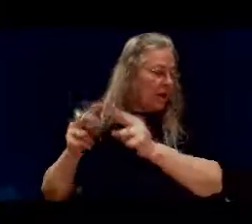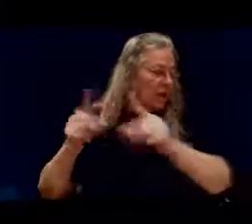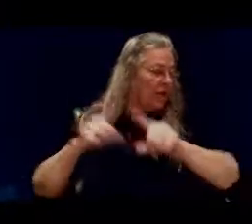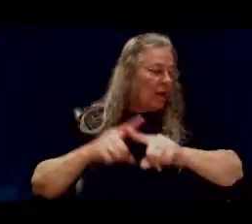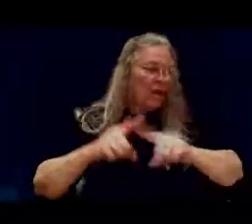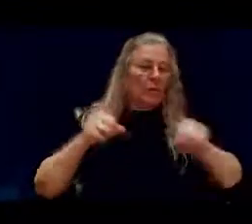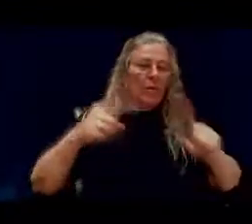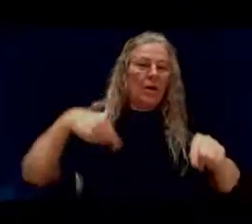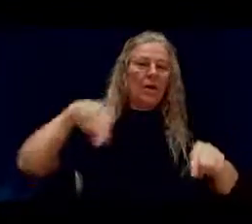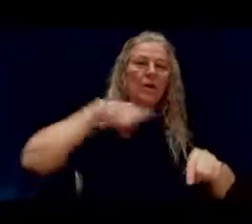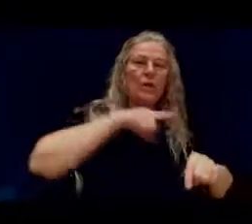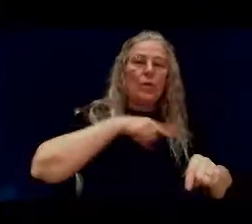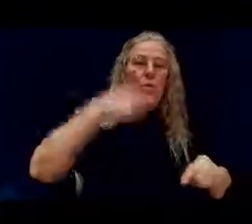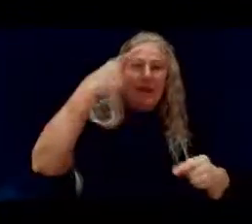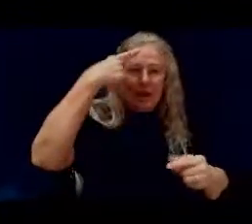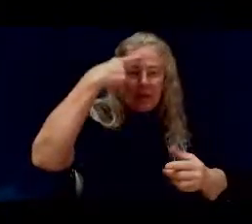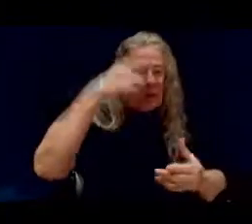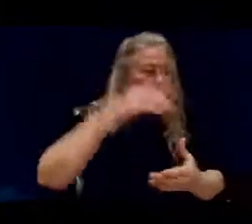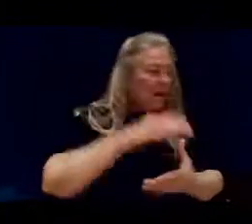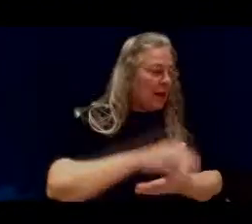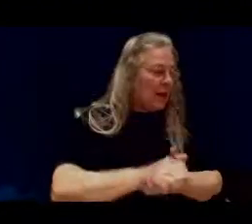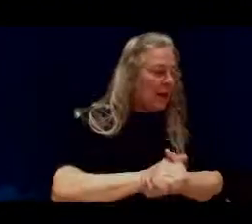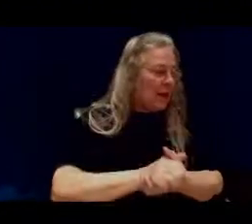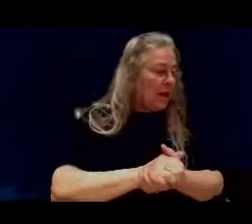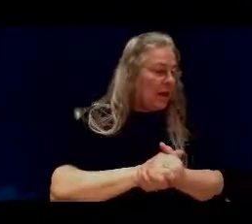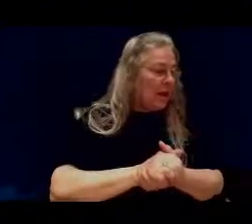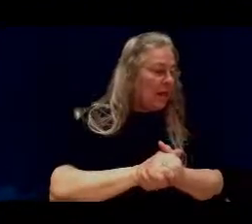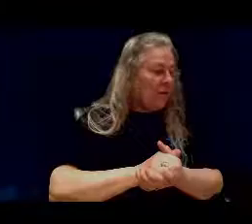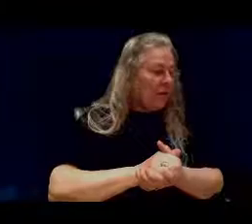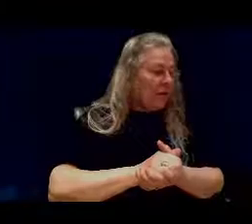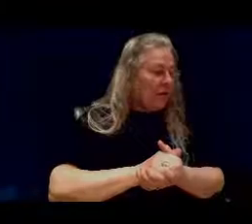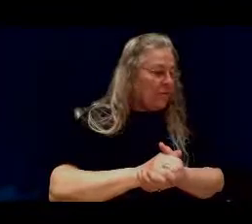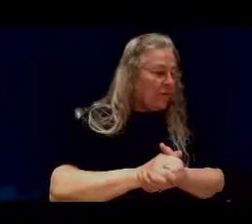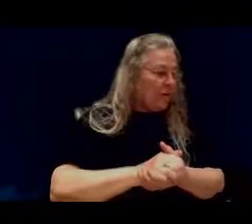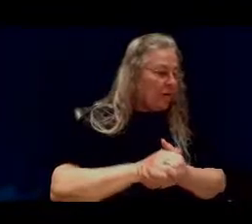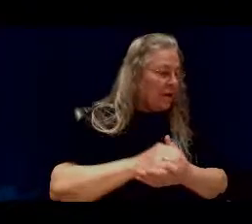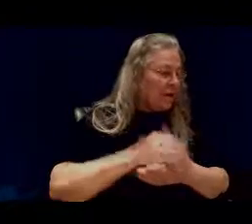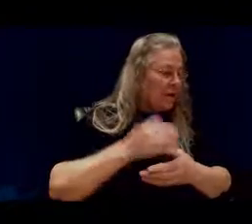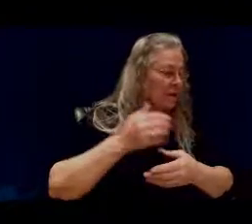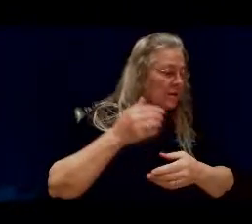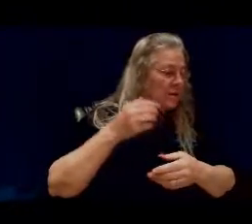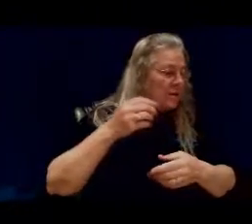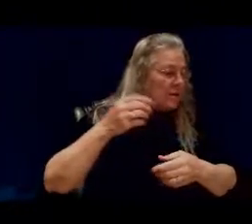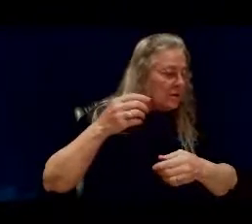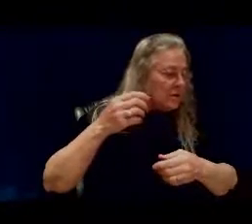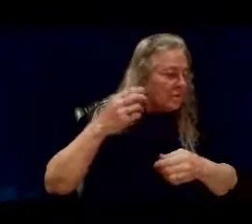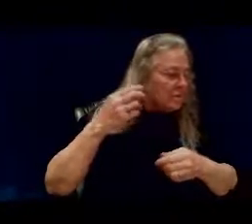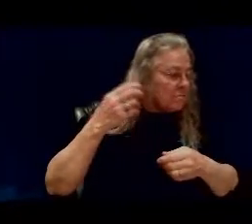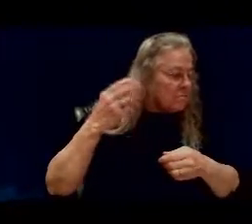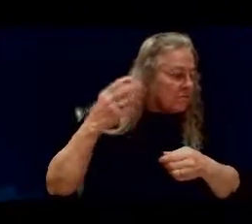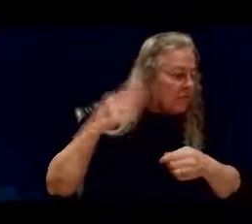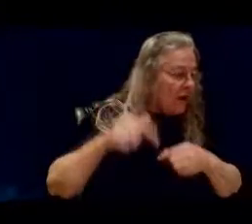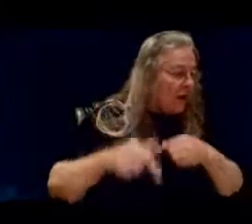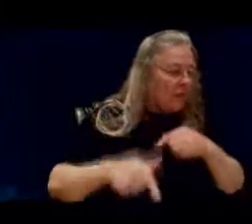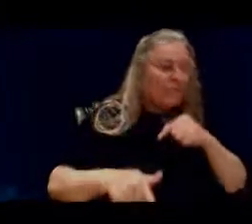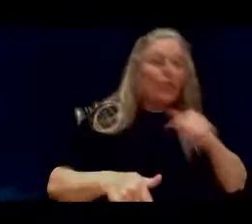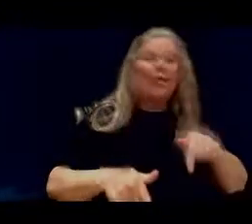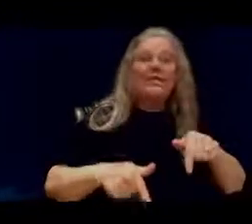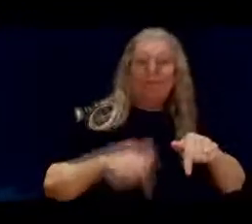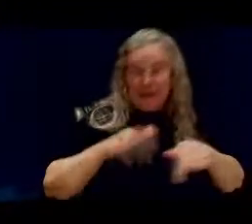Nazareth. But we believe that thy